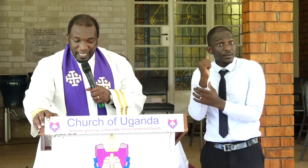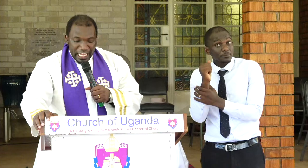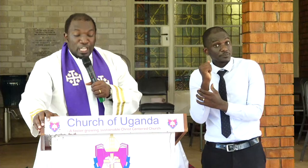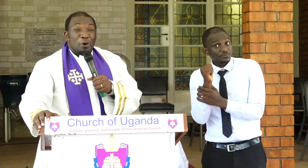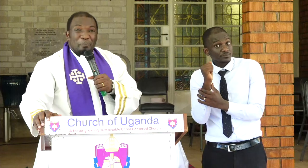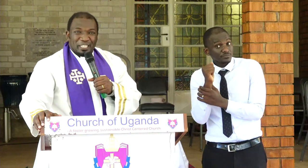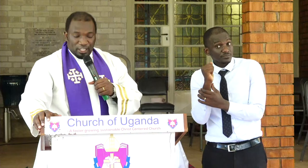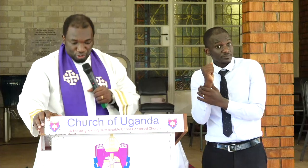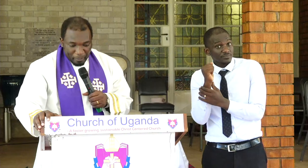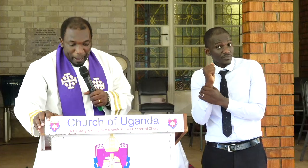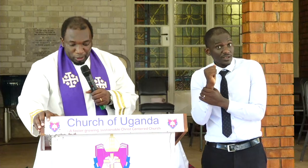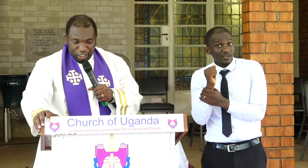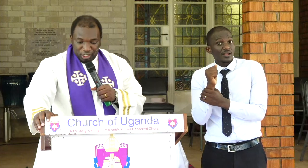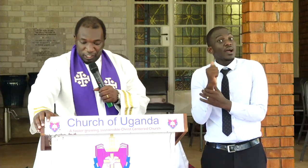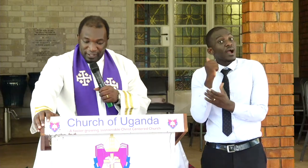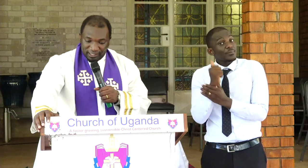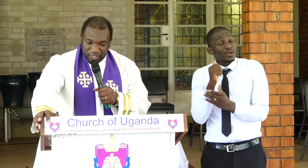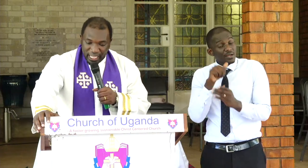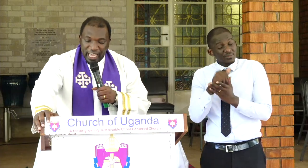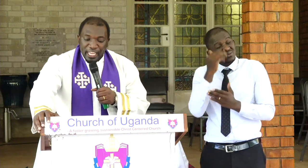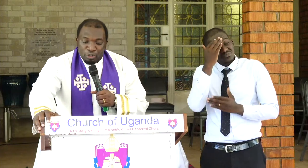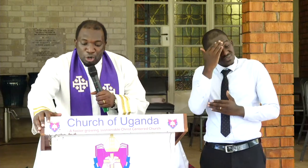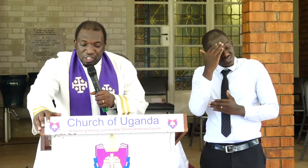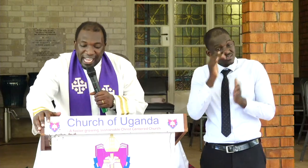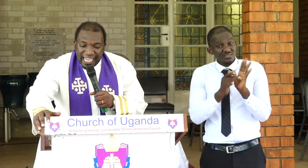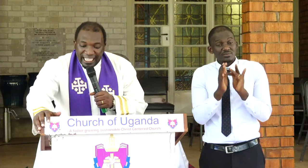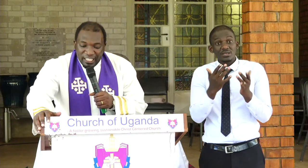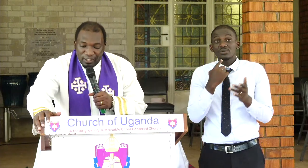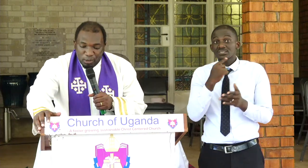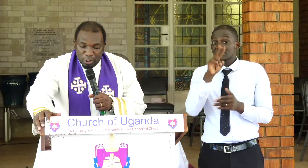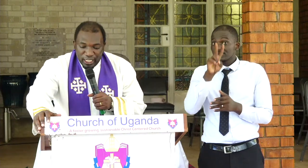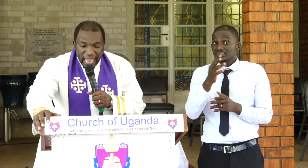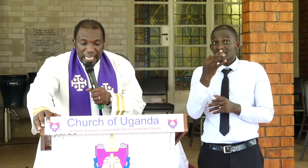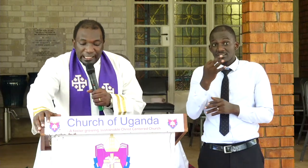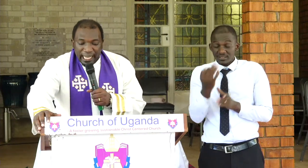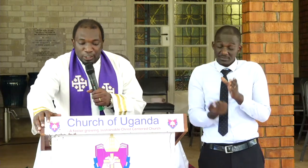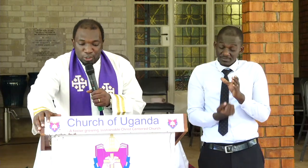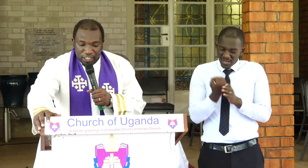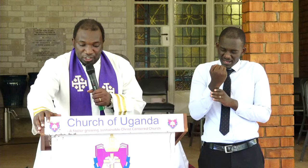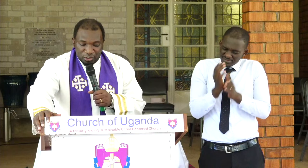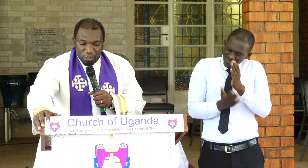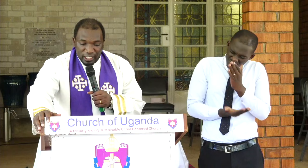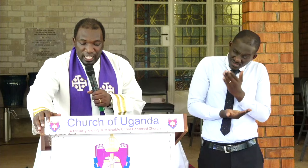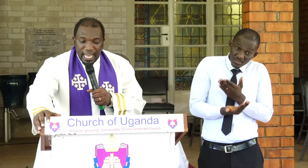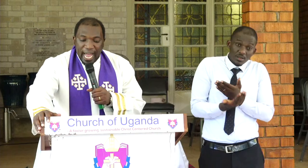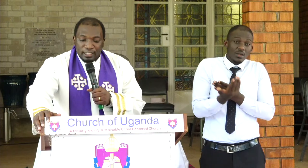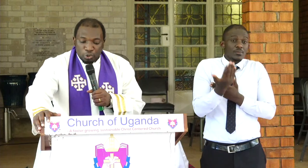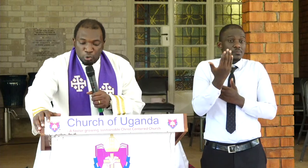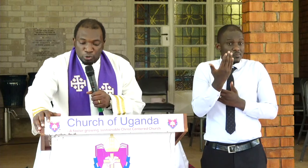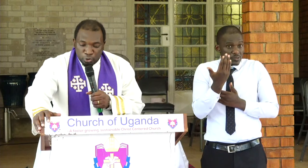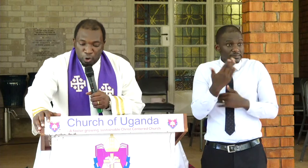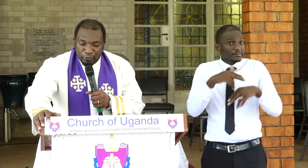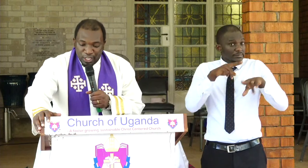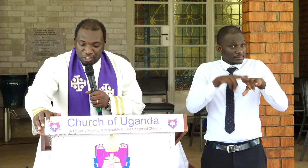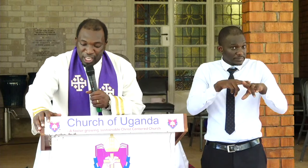Abraham, in obedience, the Bible says in verse 3, he rose early in the morning, saddled his donkey, and took two of his young